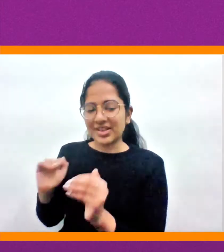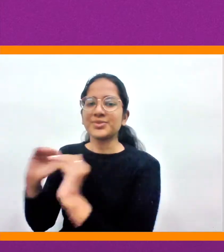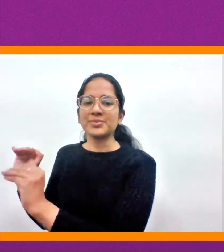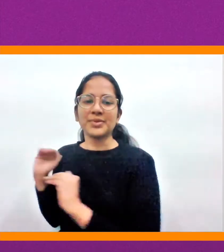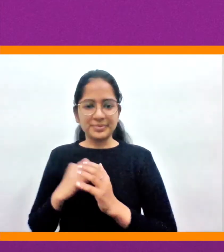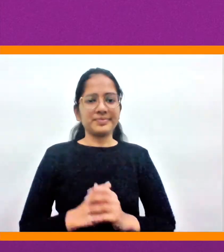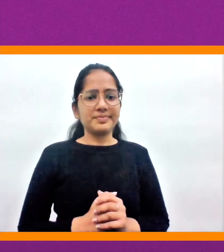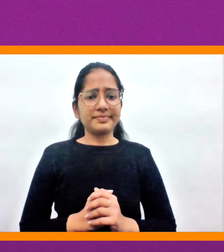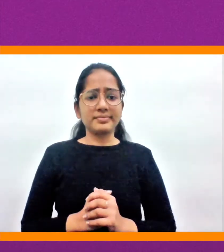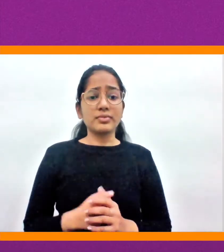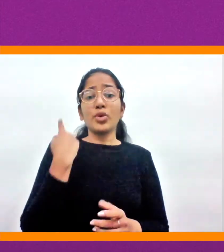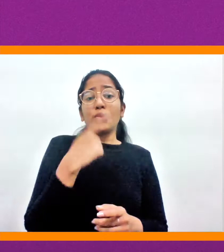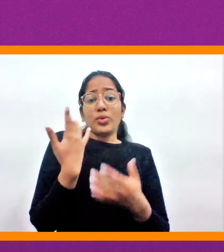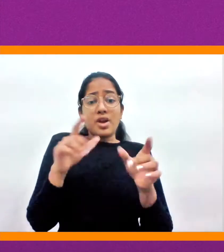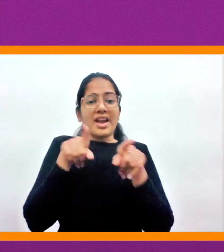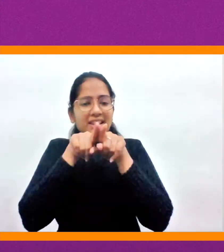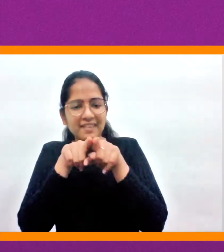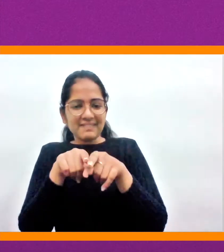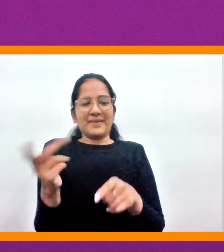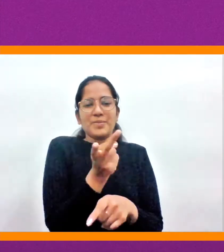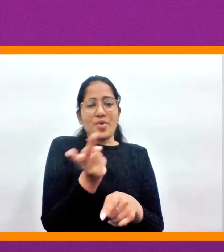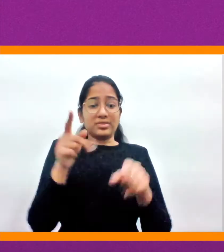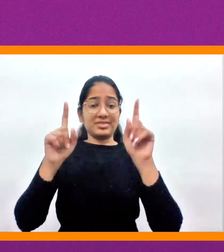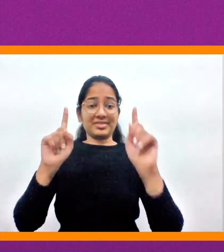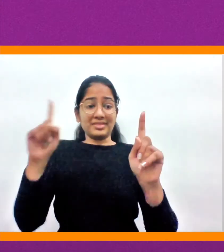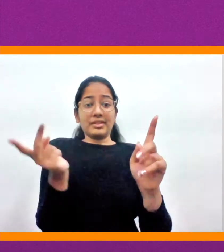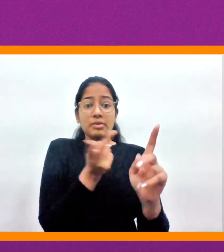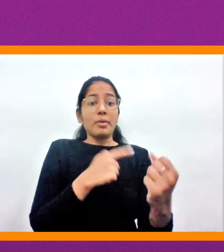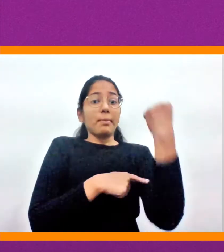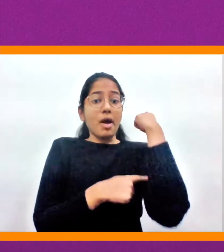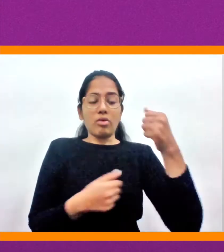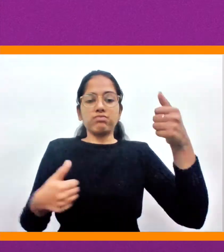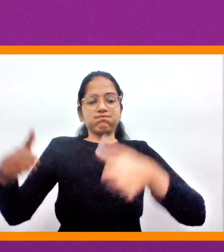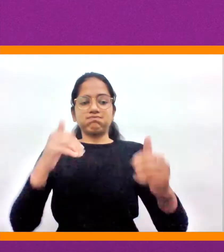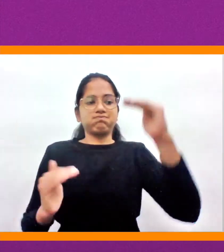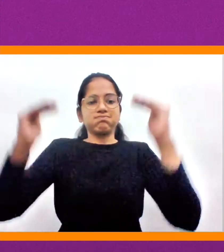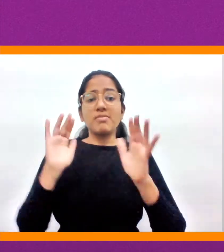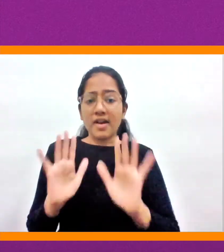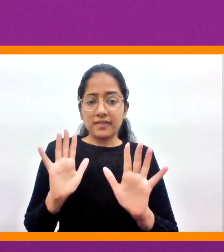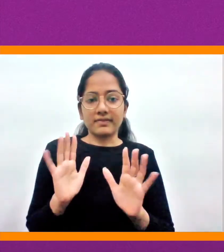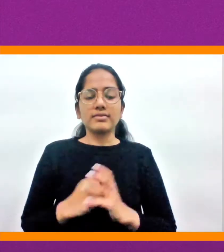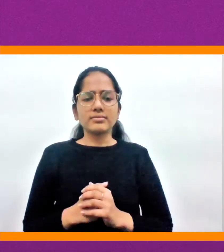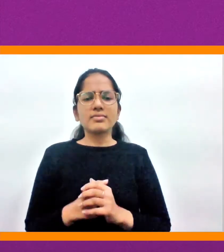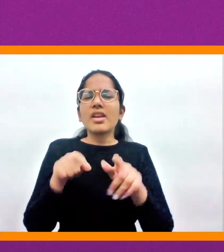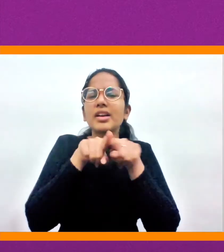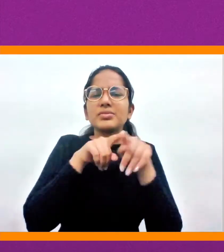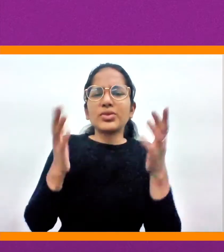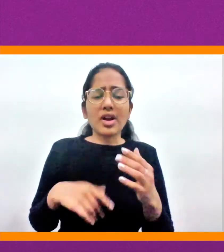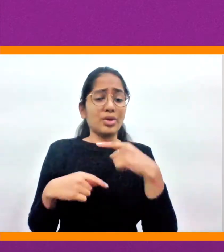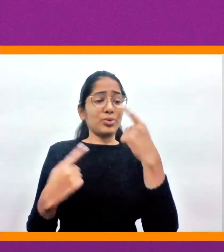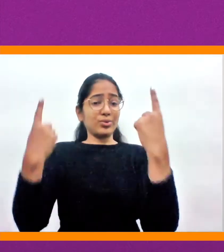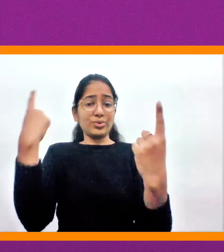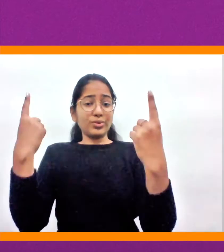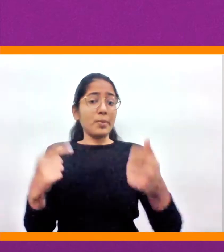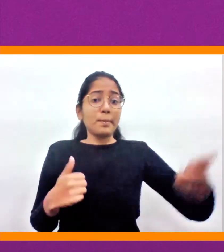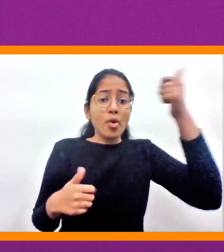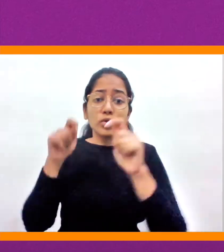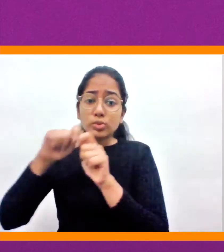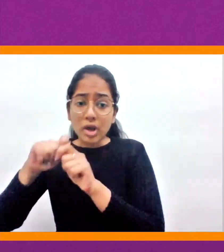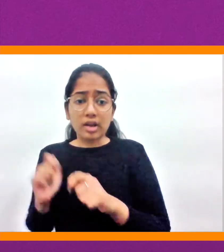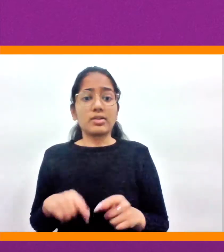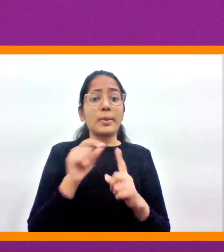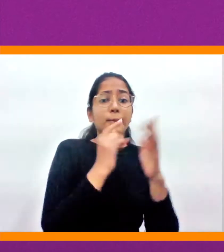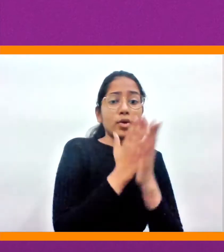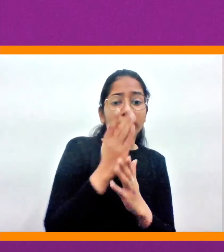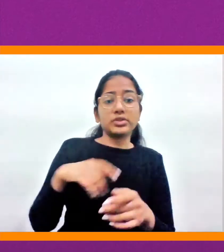forward. And two, we should be mindful of power dynamics in sexual relationships. Like the one between a boss and an employee, a